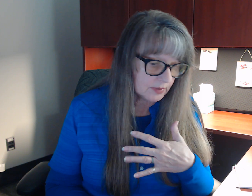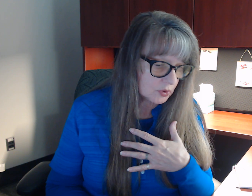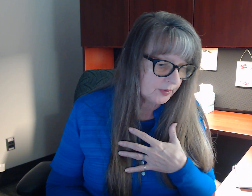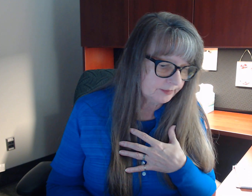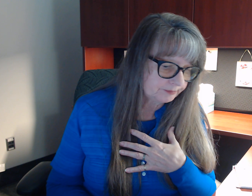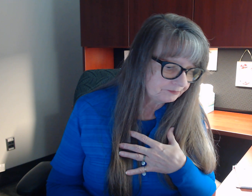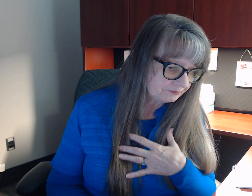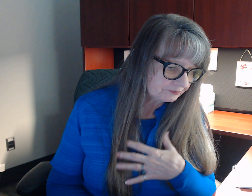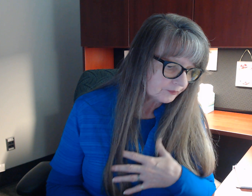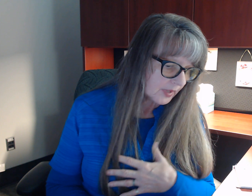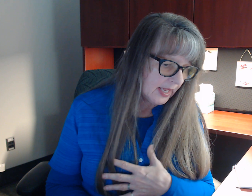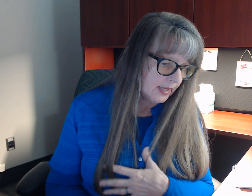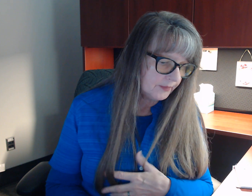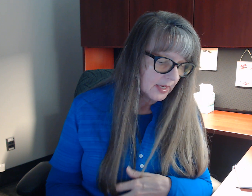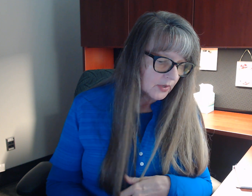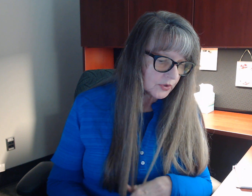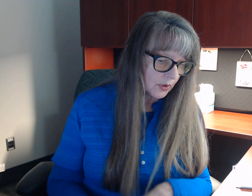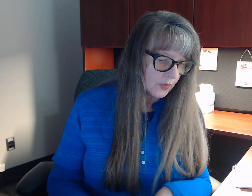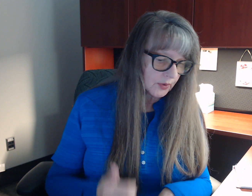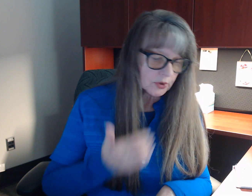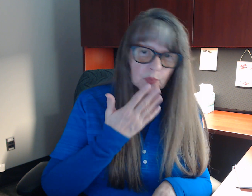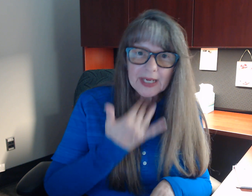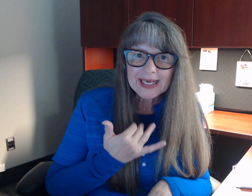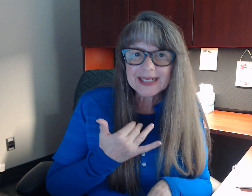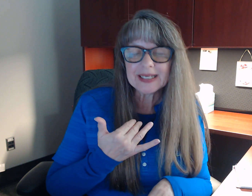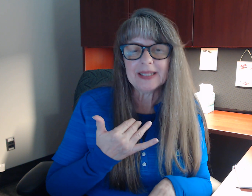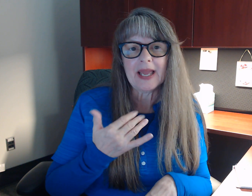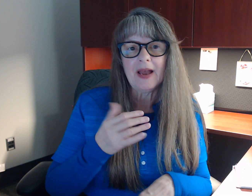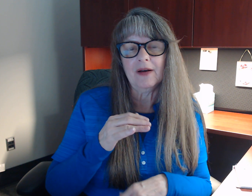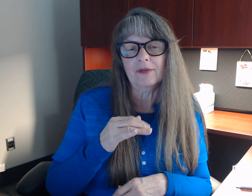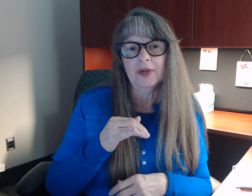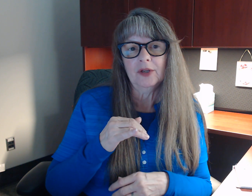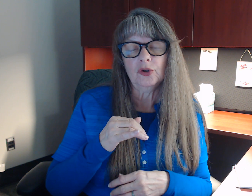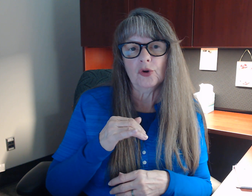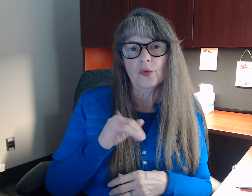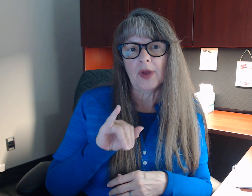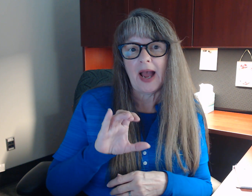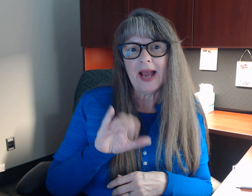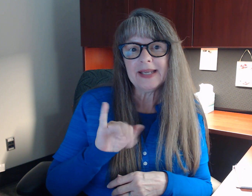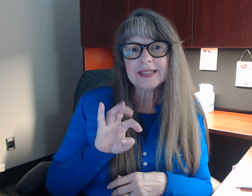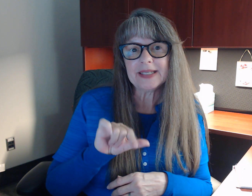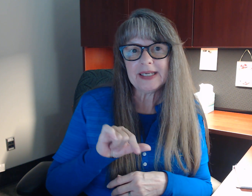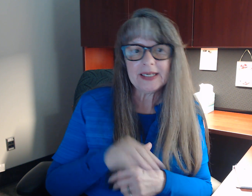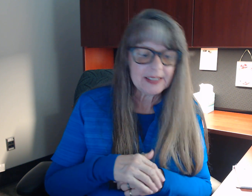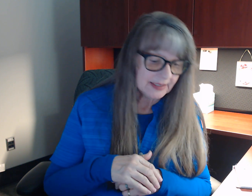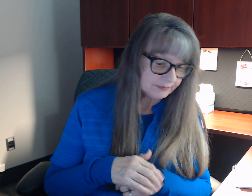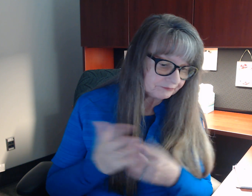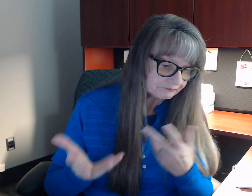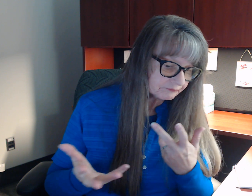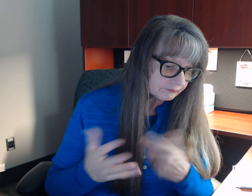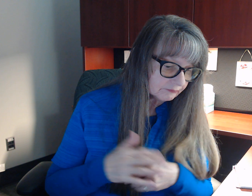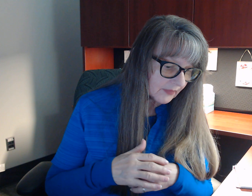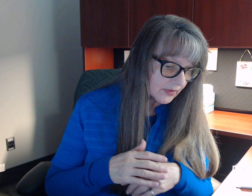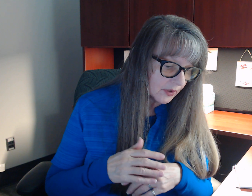sort. And so they're sweet, and they have, the icing, and they're